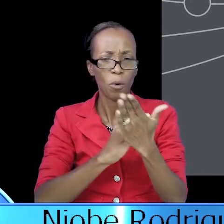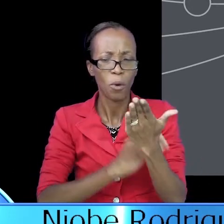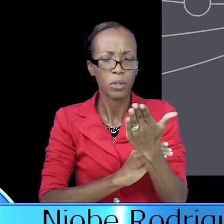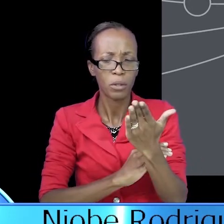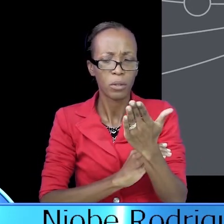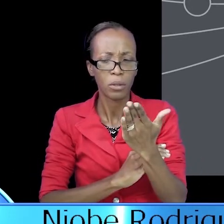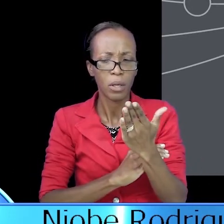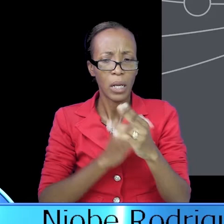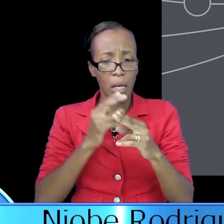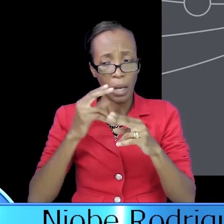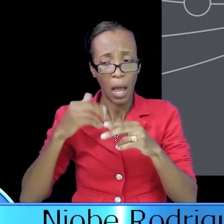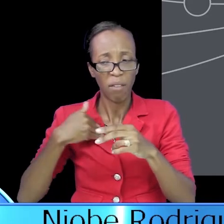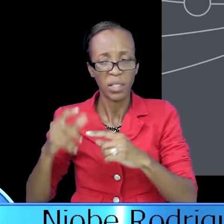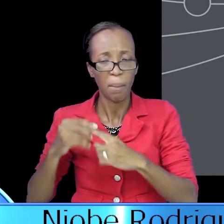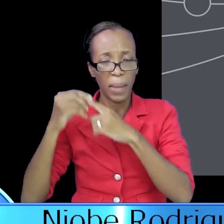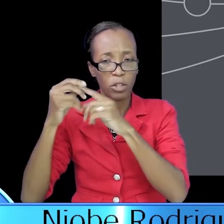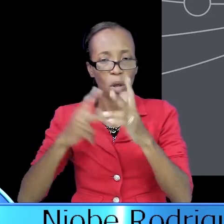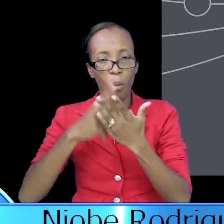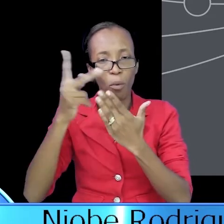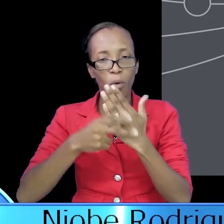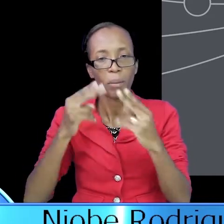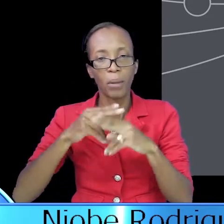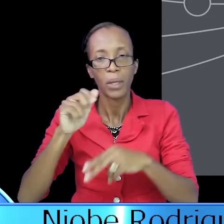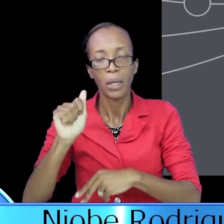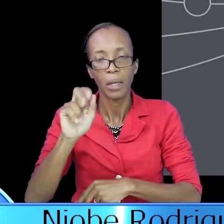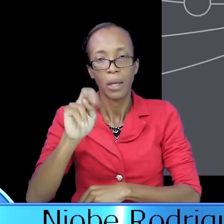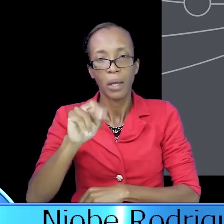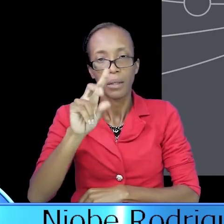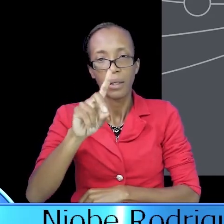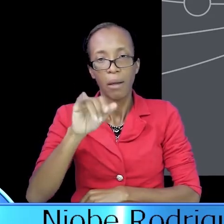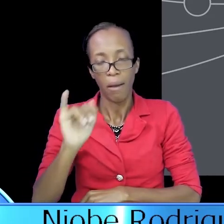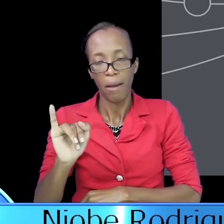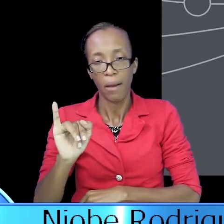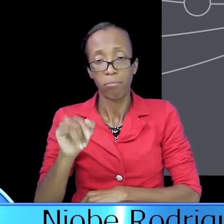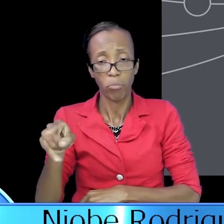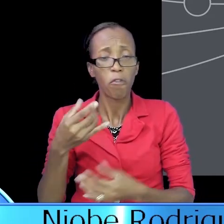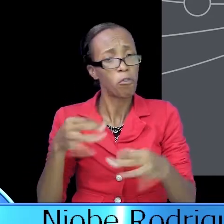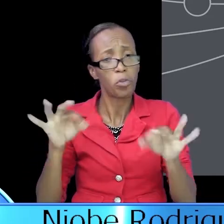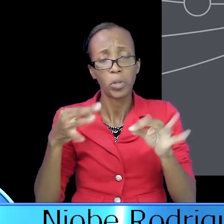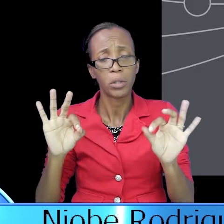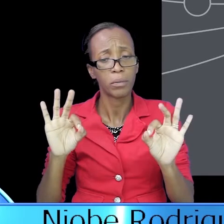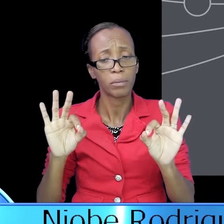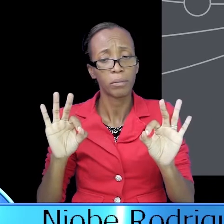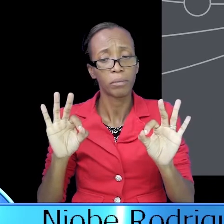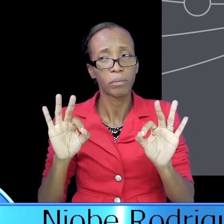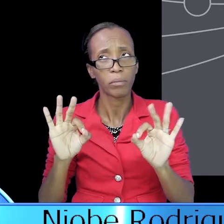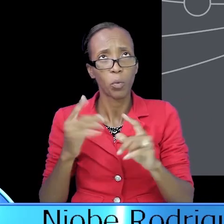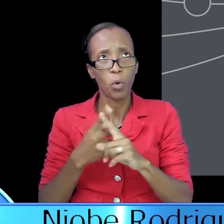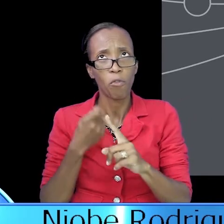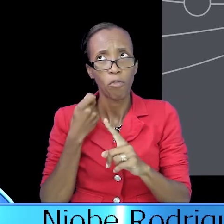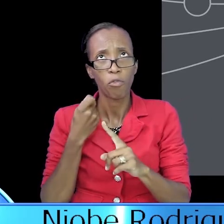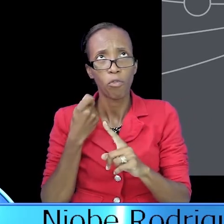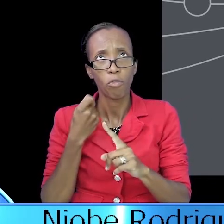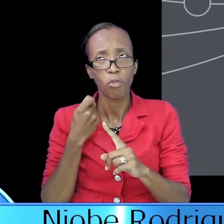standards. And then you have a tool installation course to make sure you get your tools installed. There's a tool that Trusted Tester